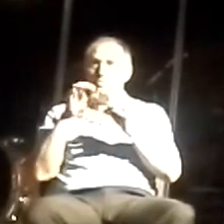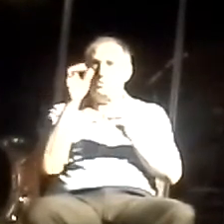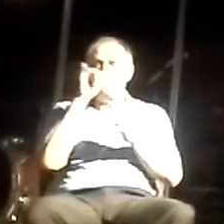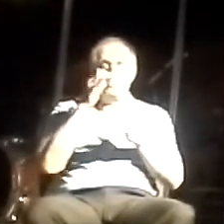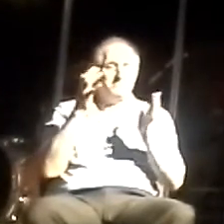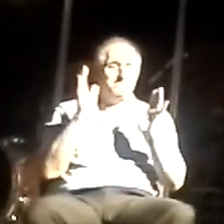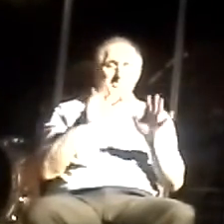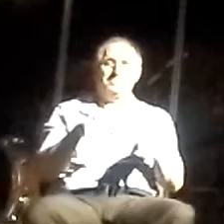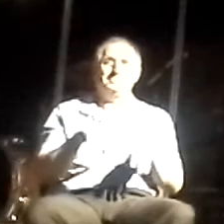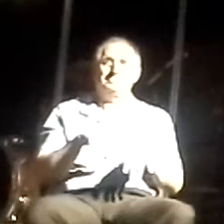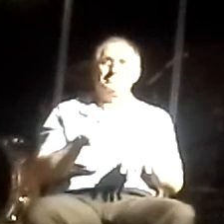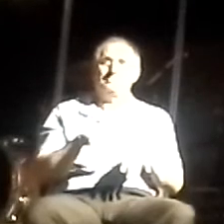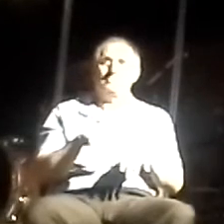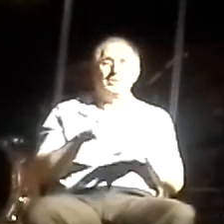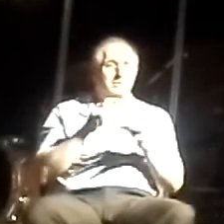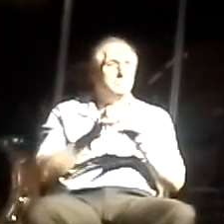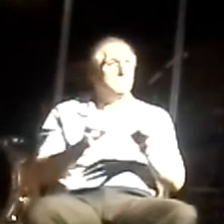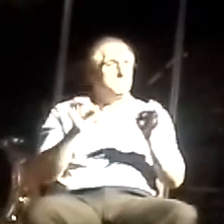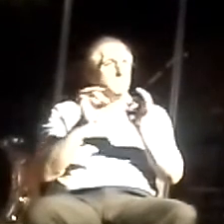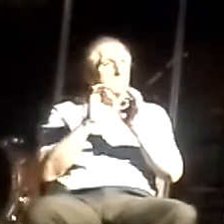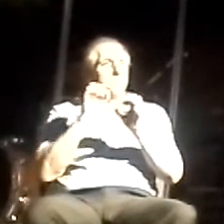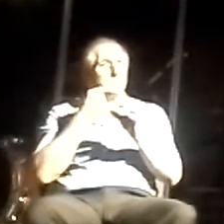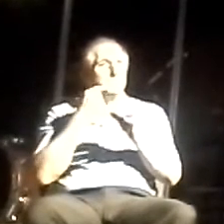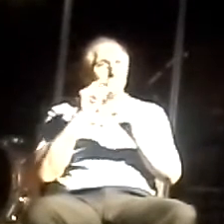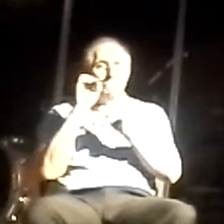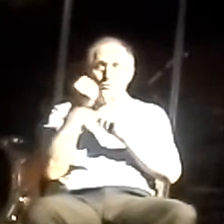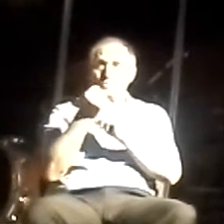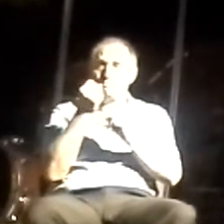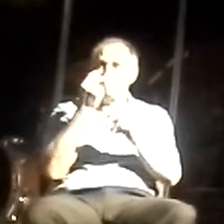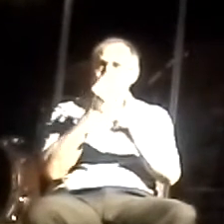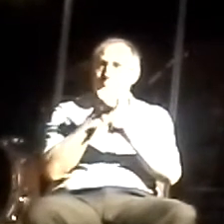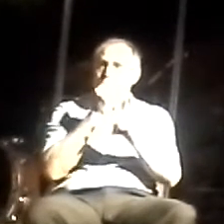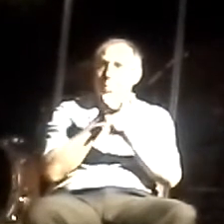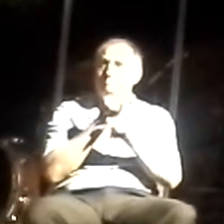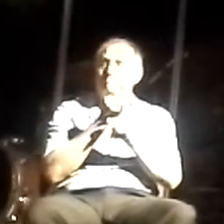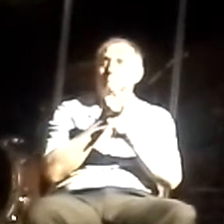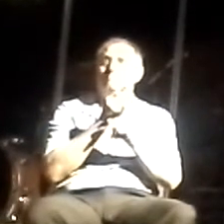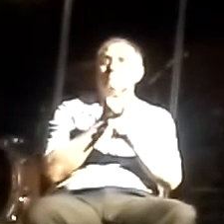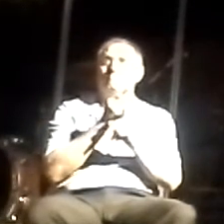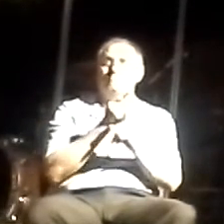Hey, there's a mockery. Be careful.